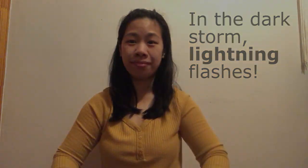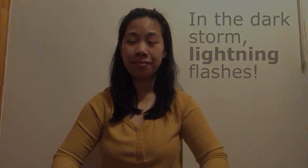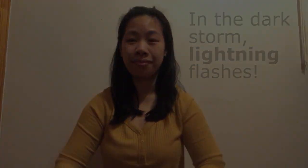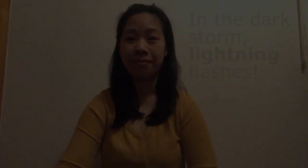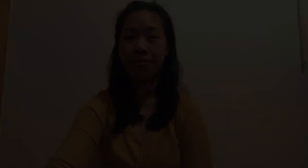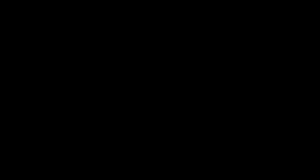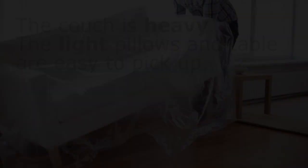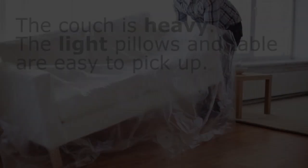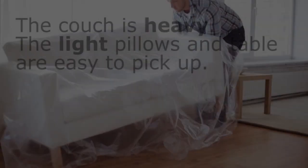the sky